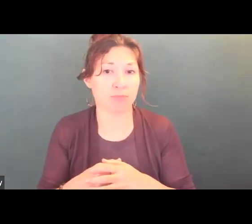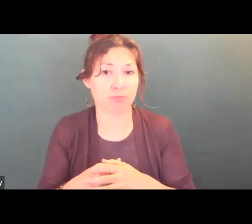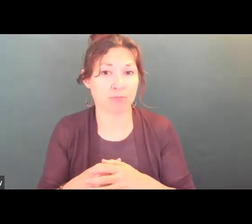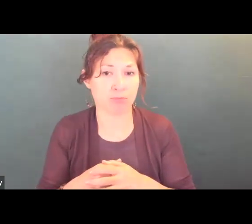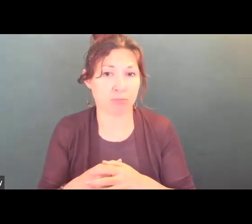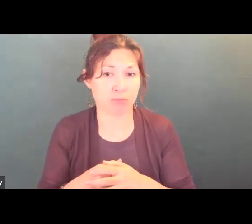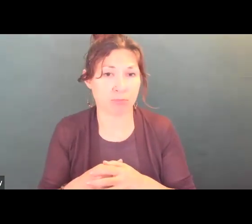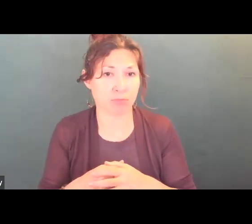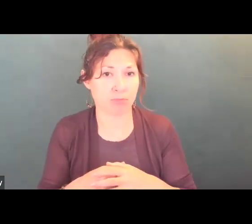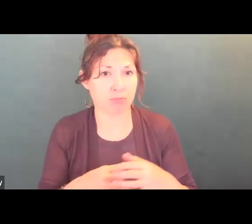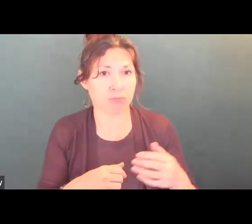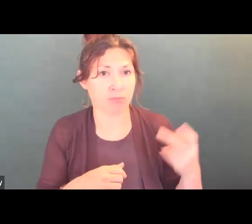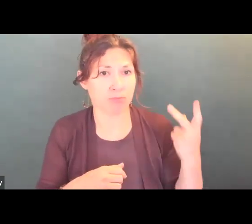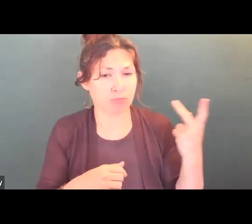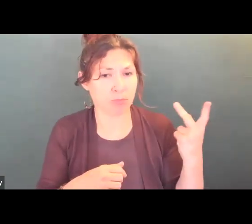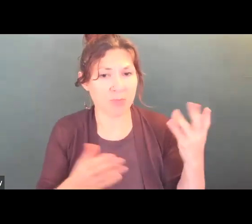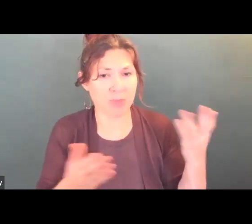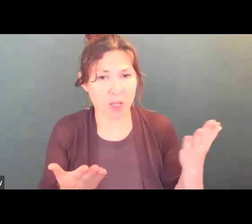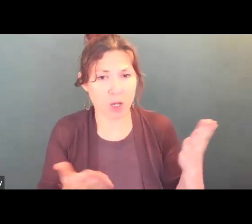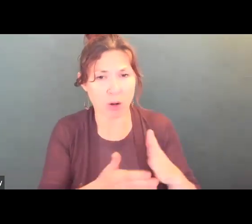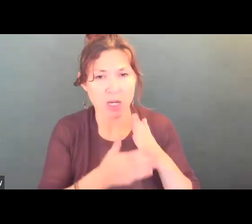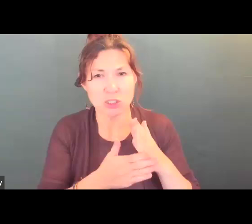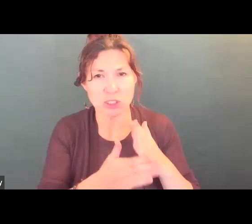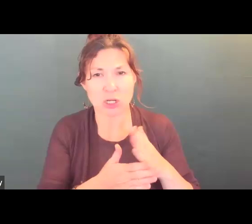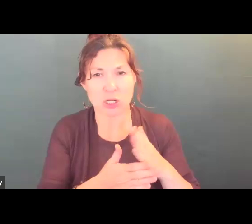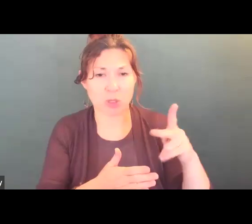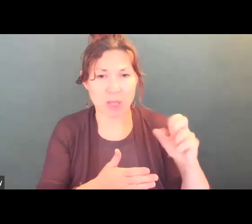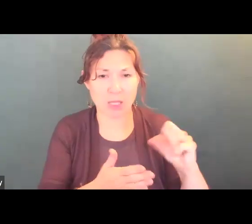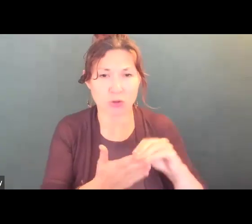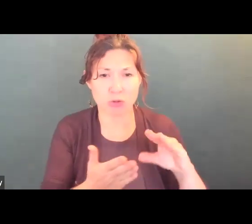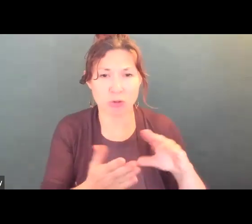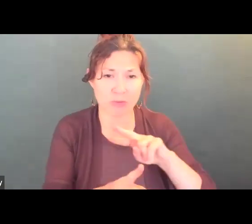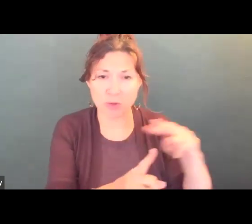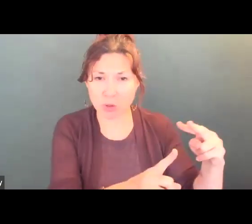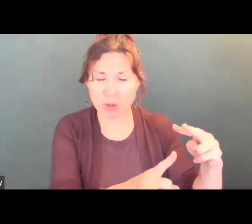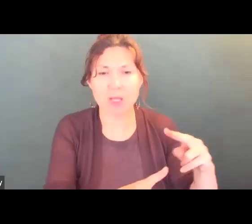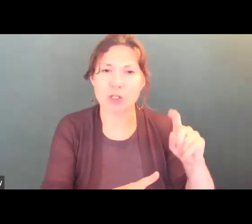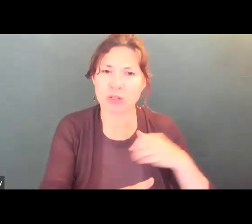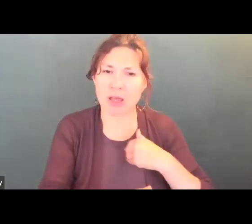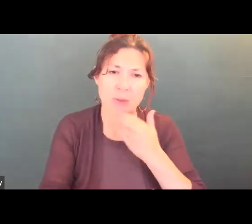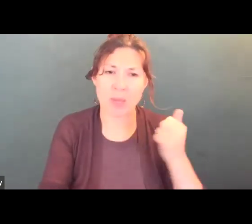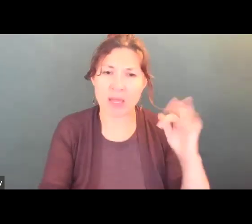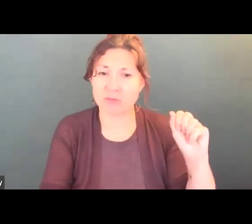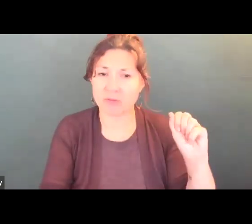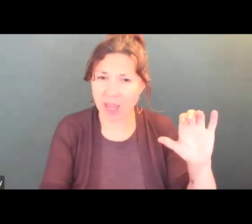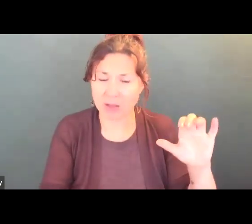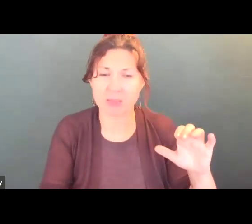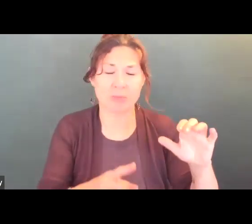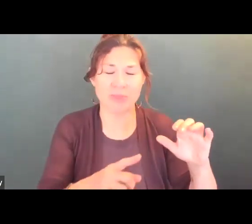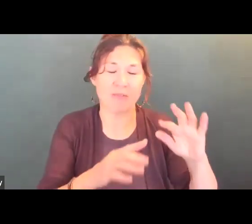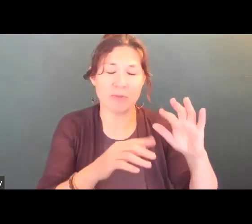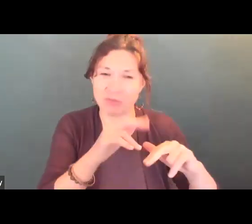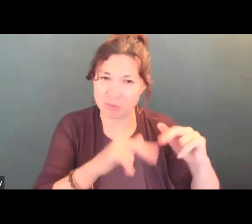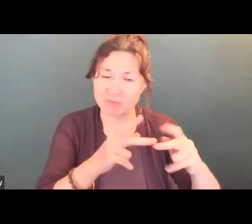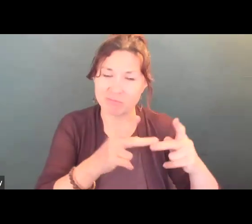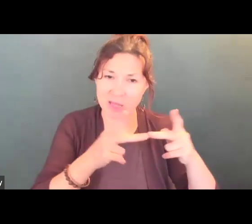We're here to share voices of BPS students that deserve the best faculties to enjoy. We'd love to go on